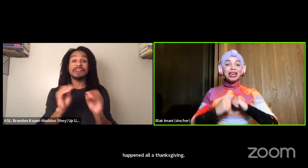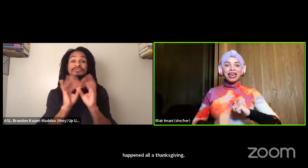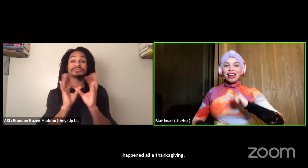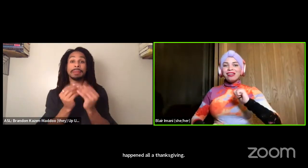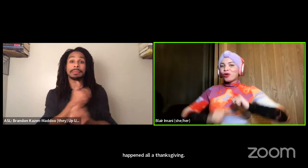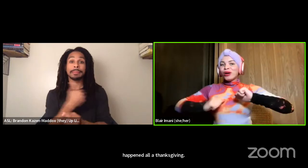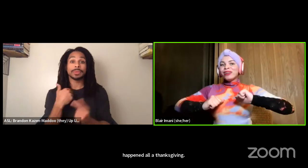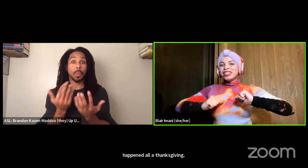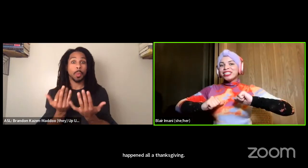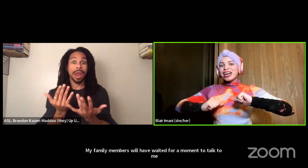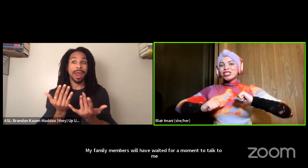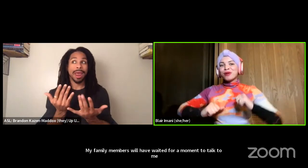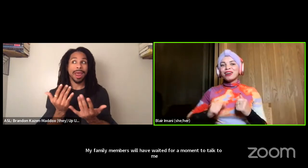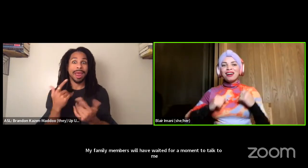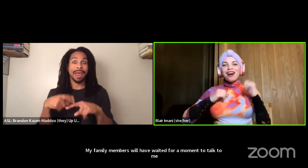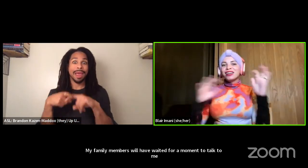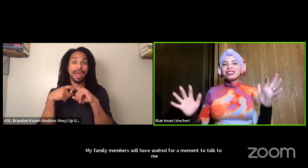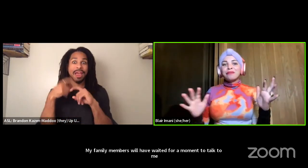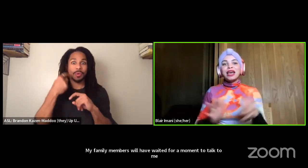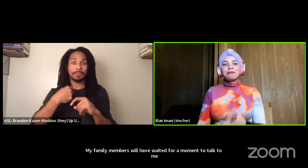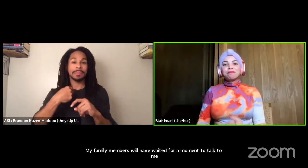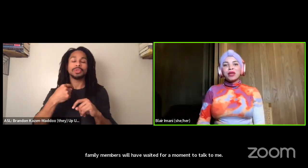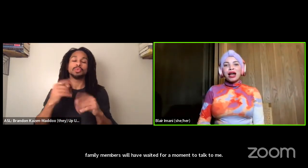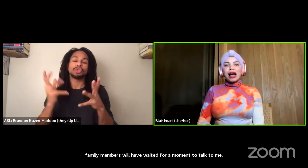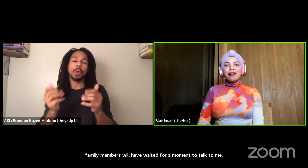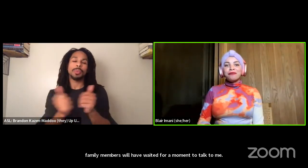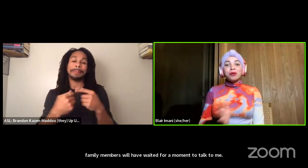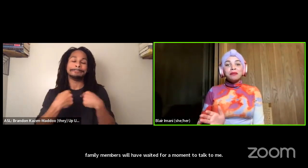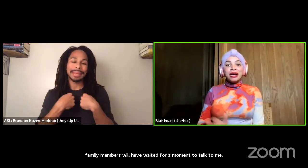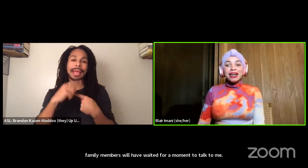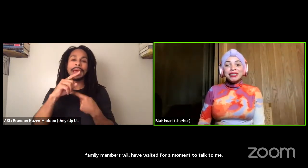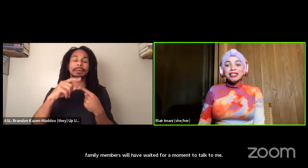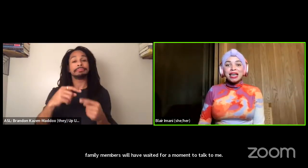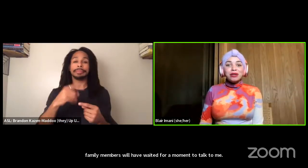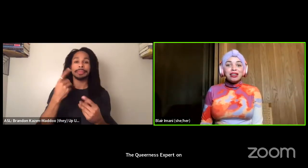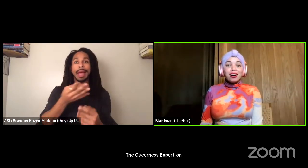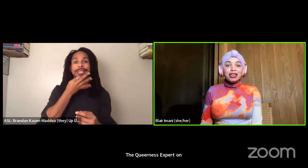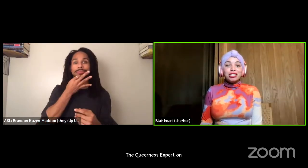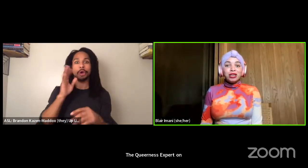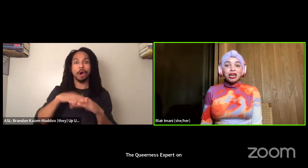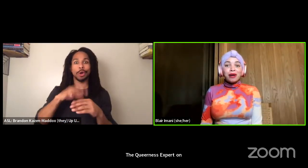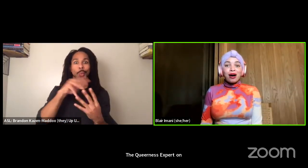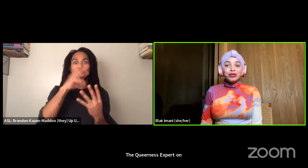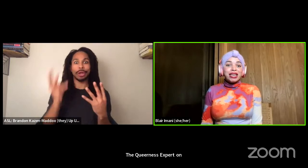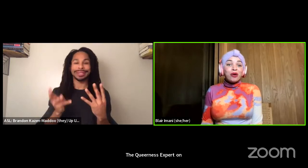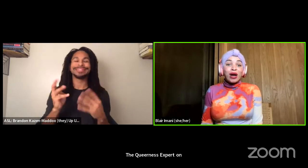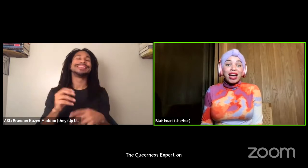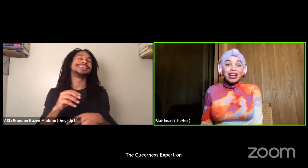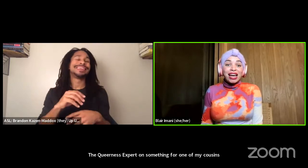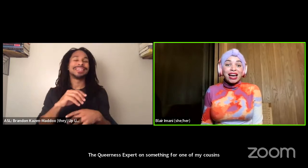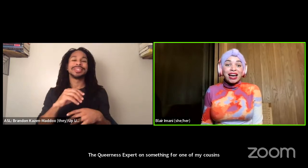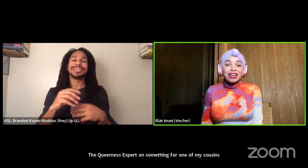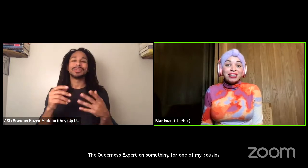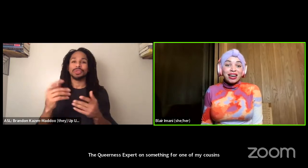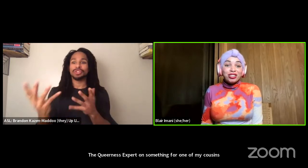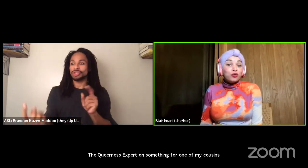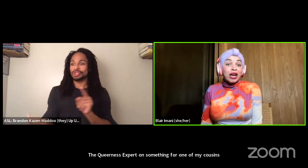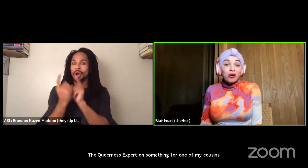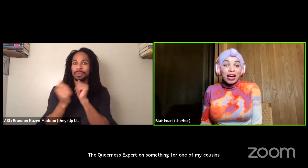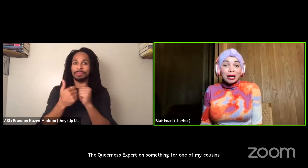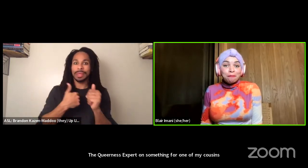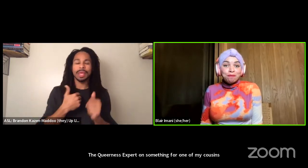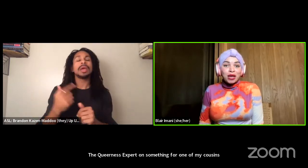talk to me, the queerness expert, on something. For one of my cousins that was talking to me about Zaya Wade